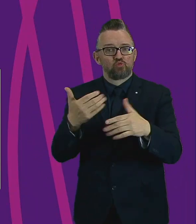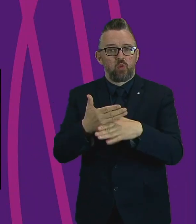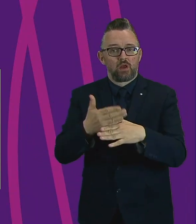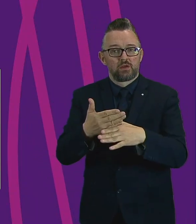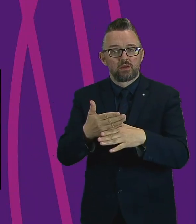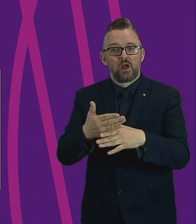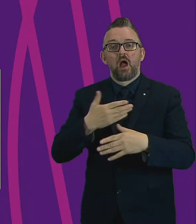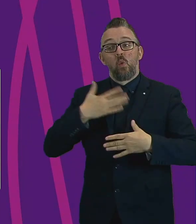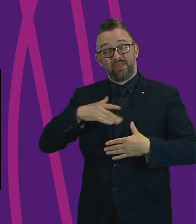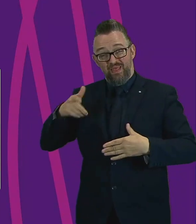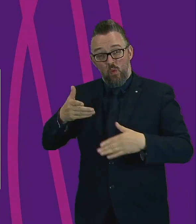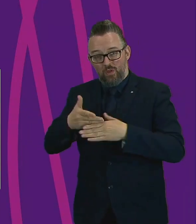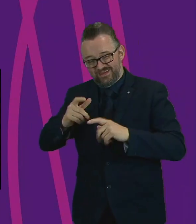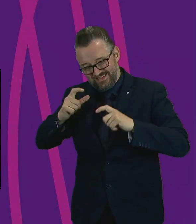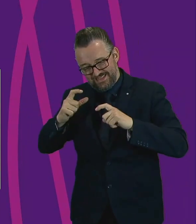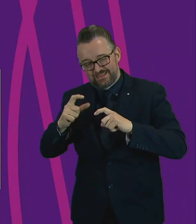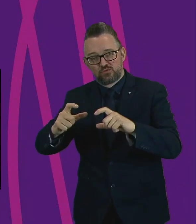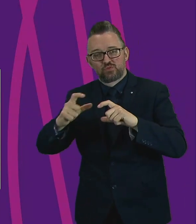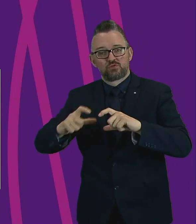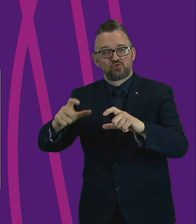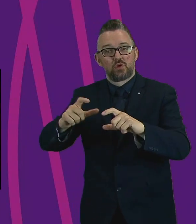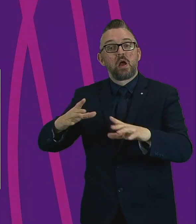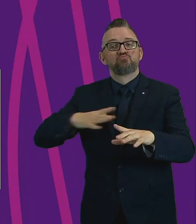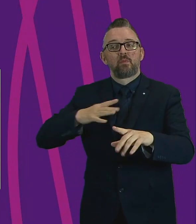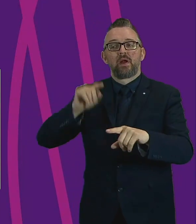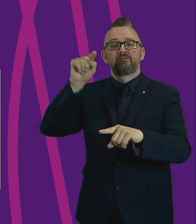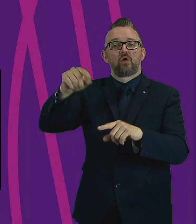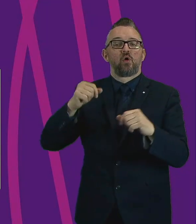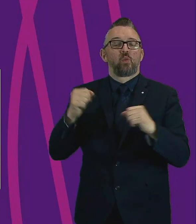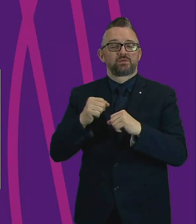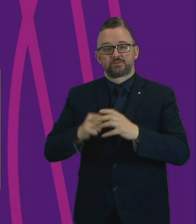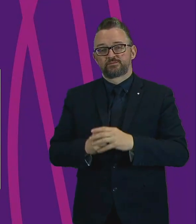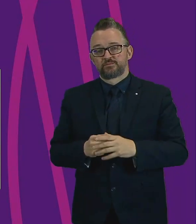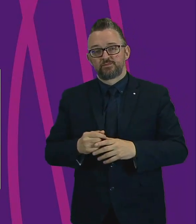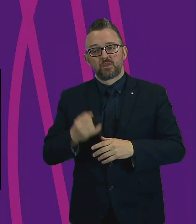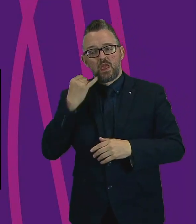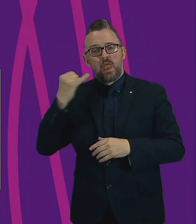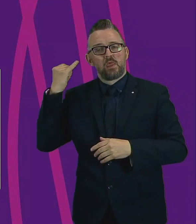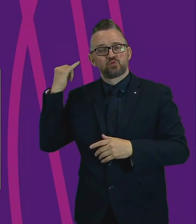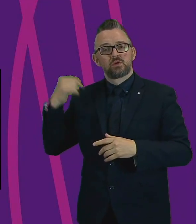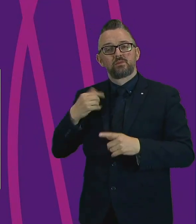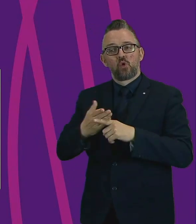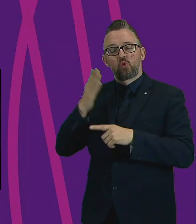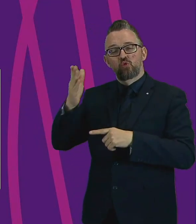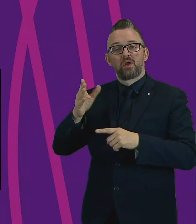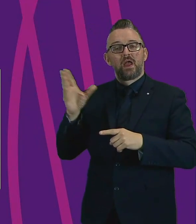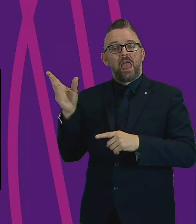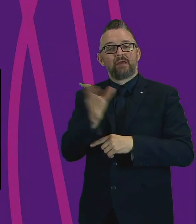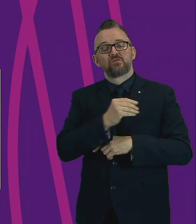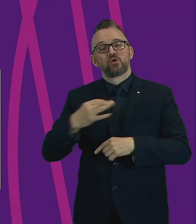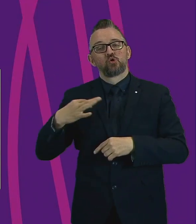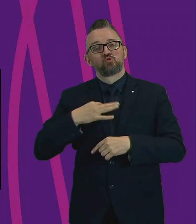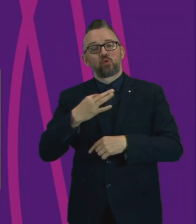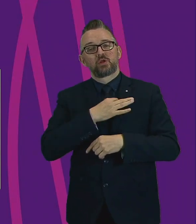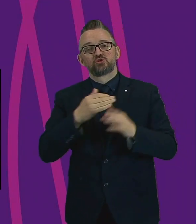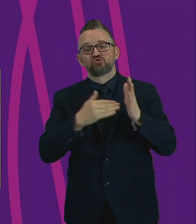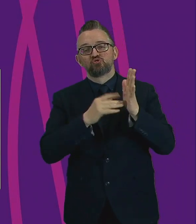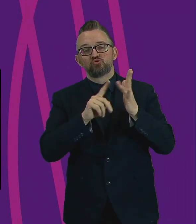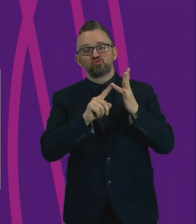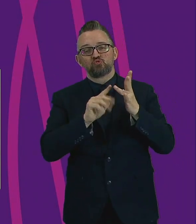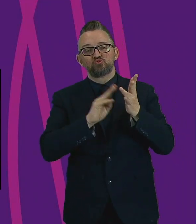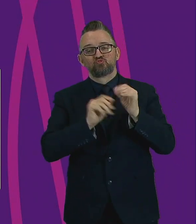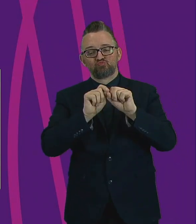it continuing in preparation for winter. Last week, I attended the Every Doctor Zoom meeting with several of my